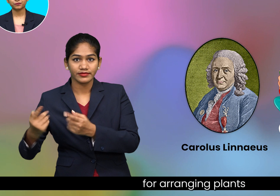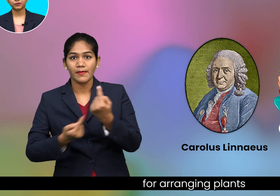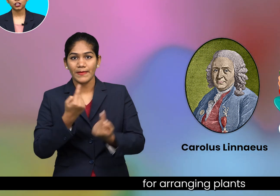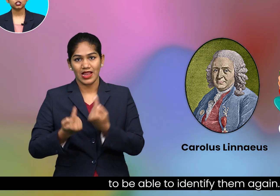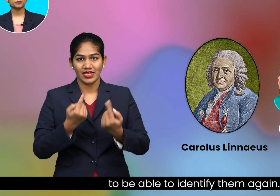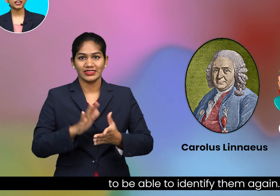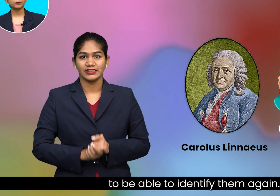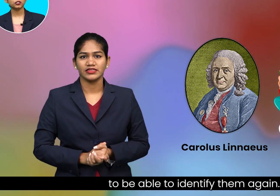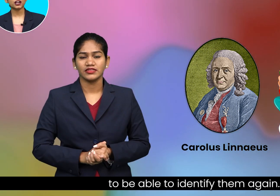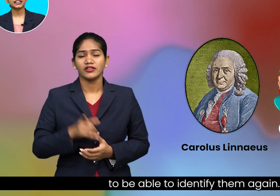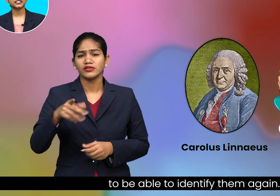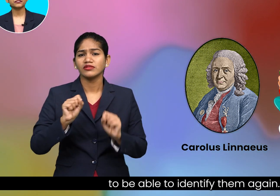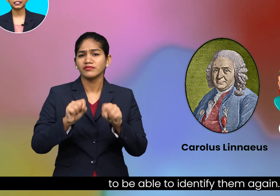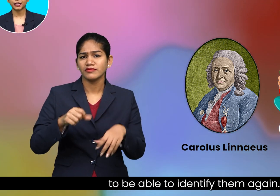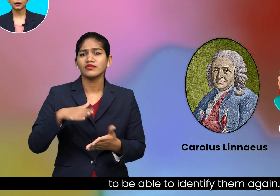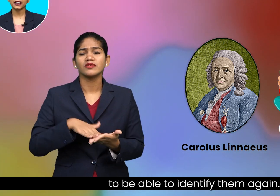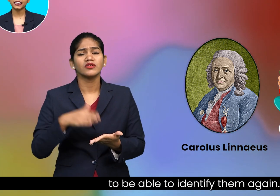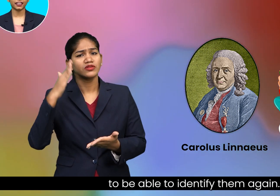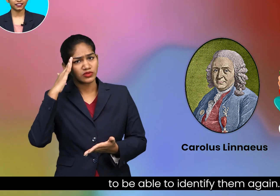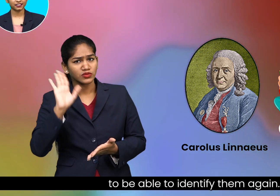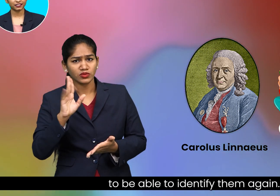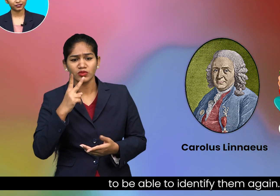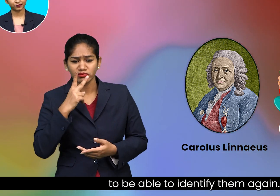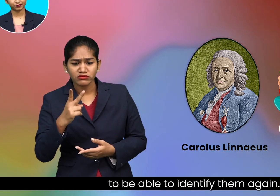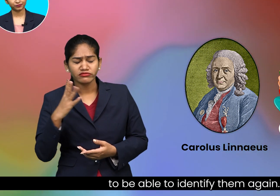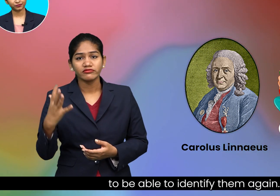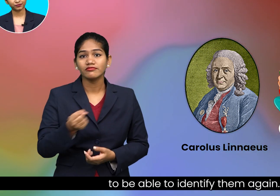to be able to identify them again.